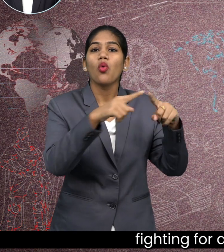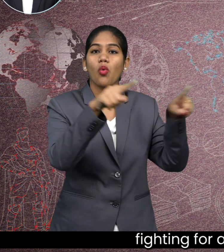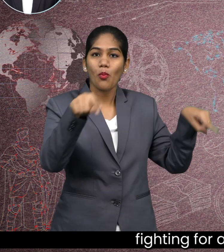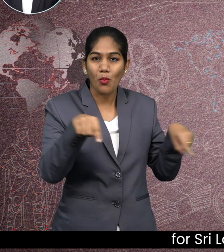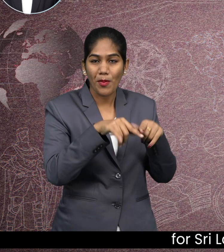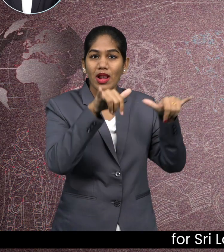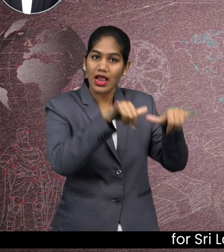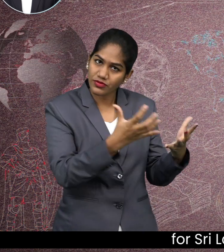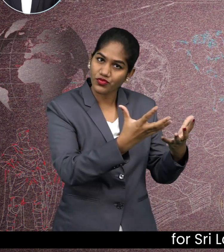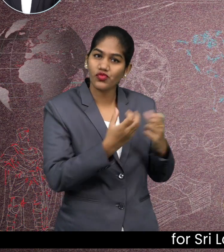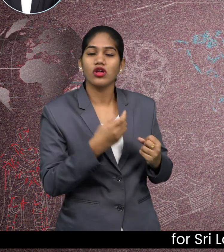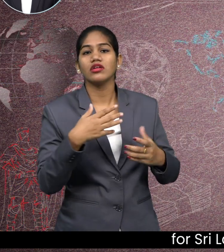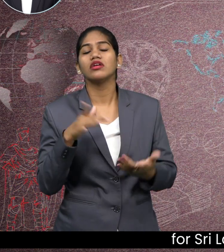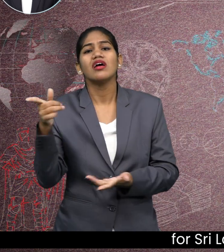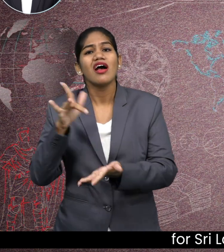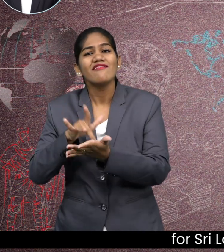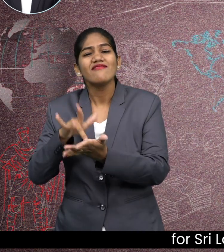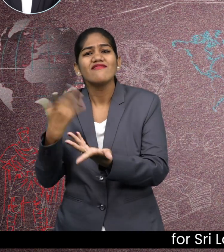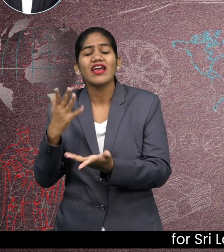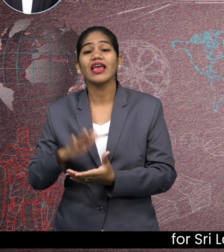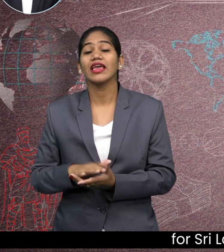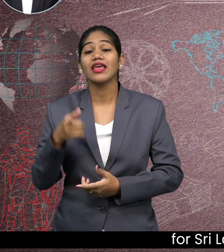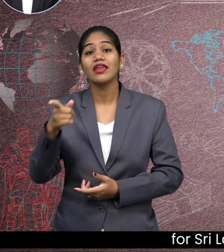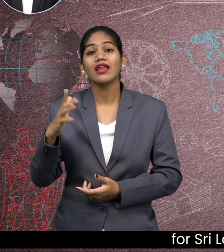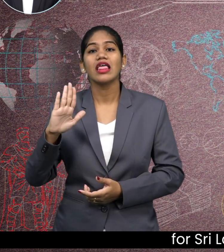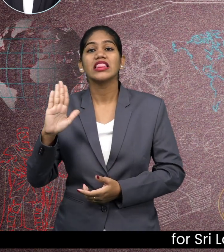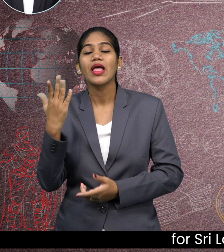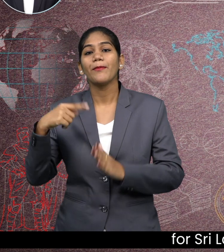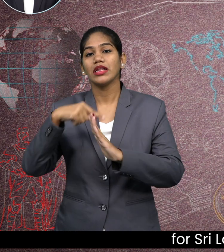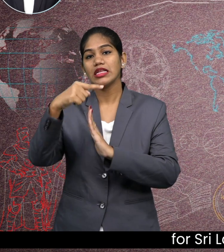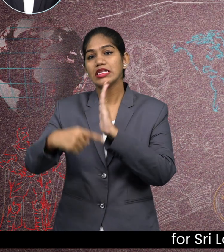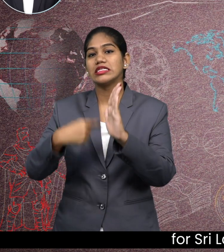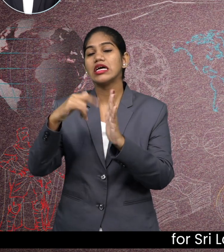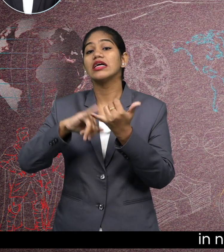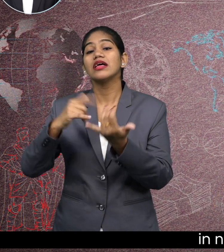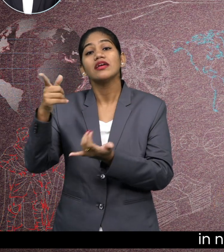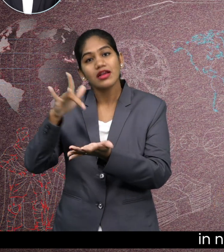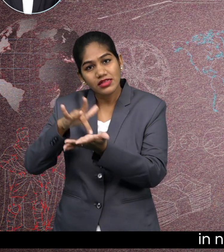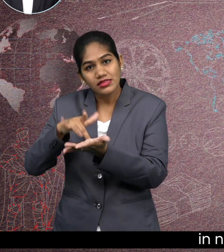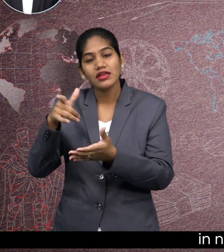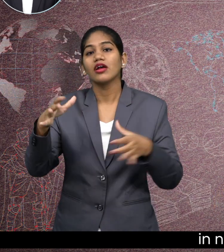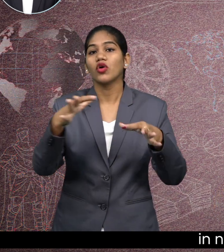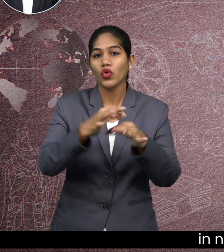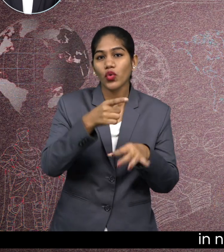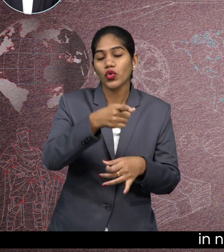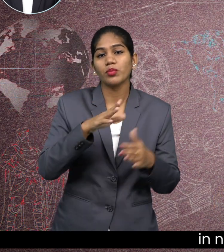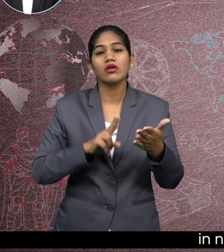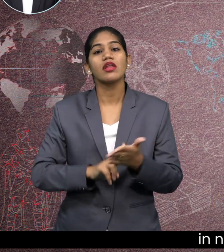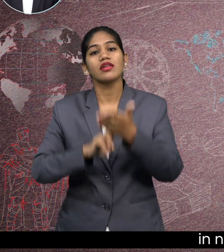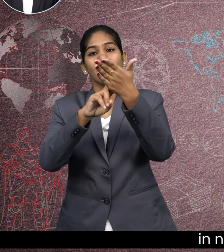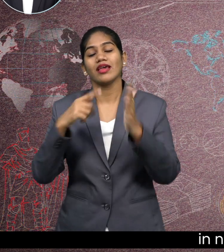for Sri Lanka's Tamil minority in Northern Sri Lanka.